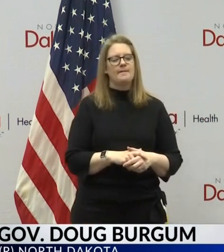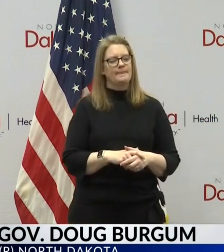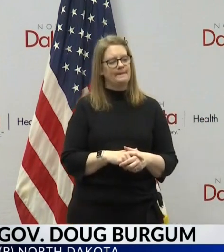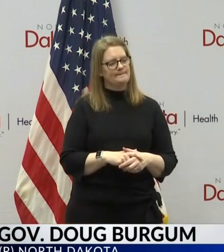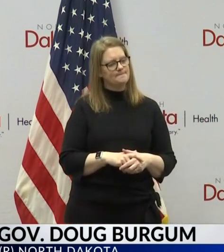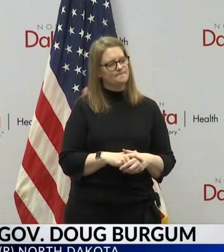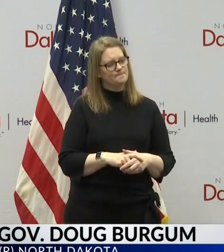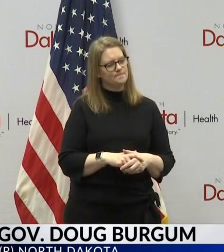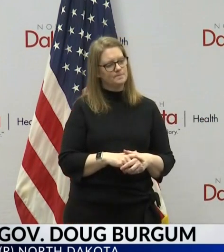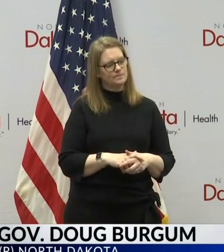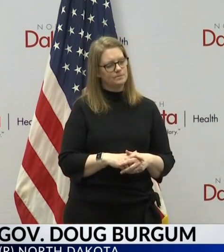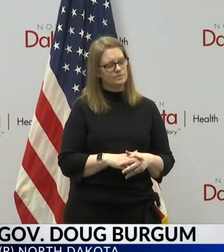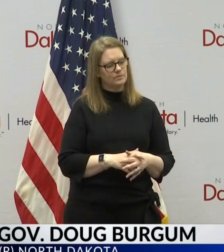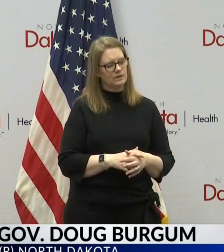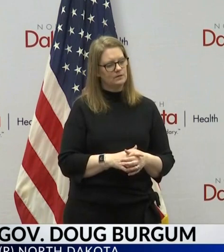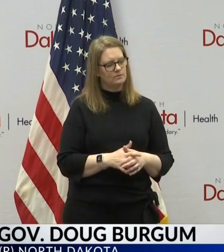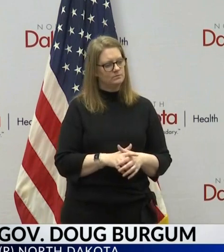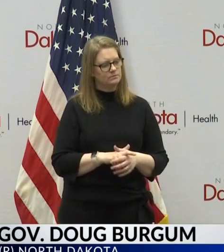own